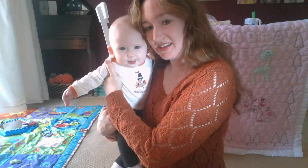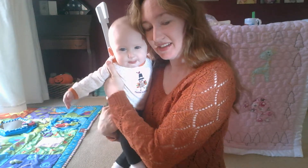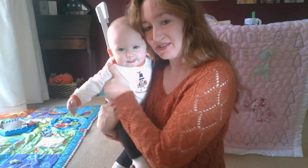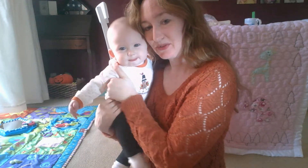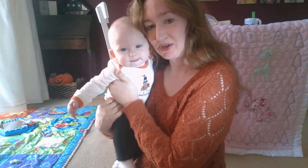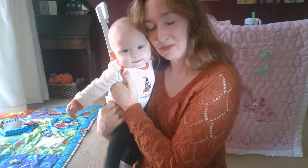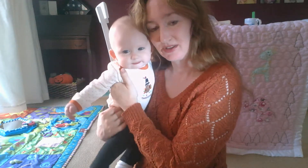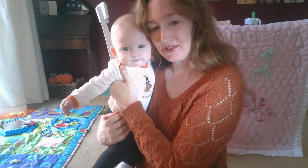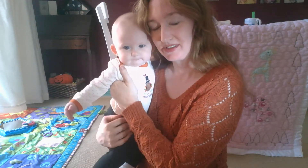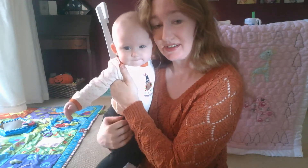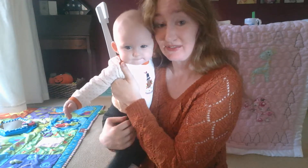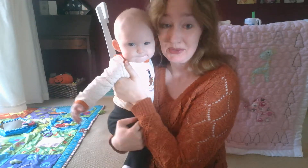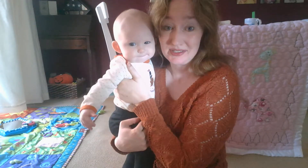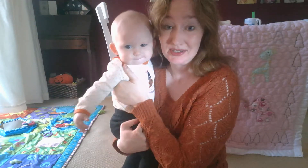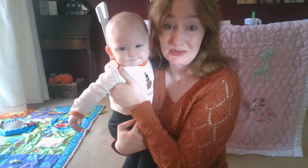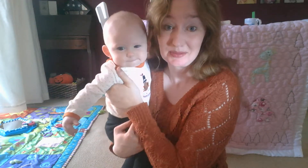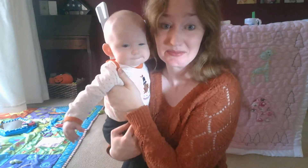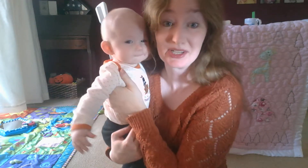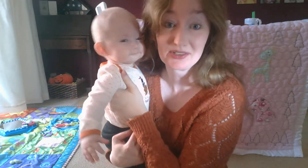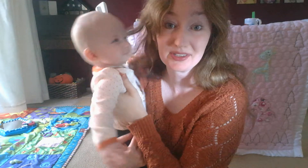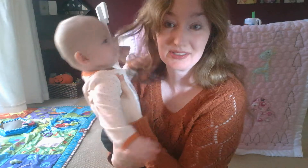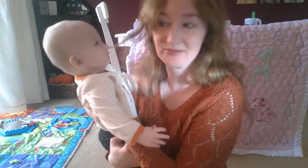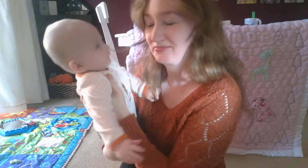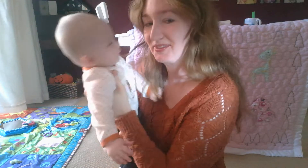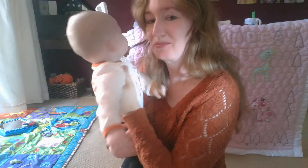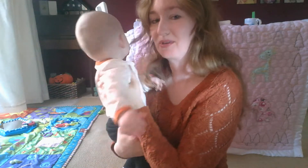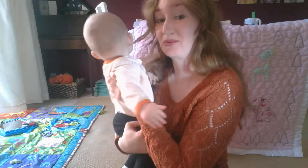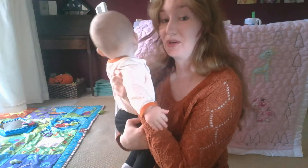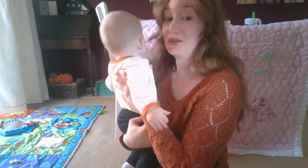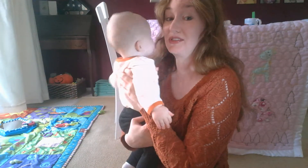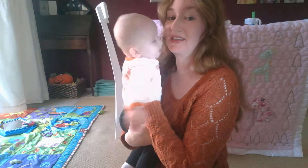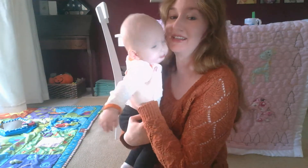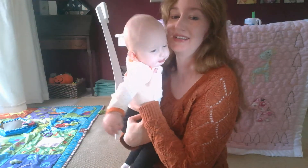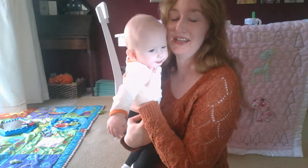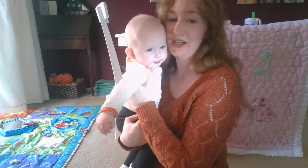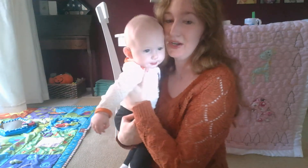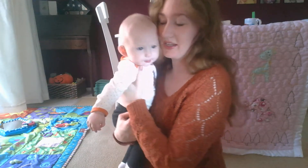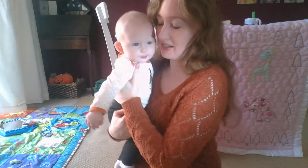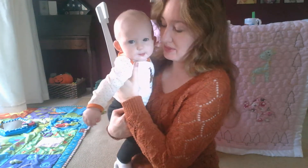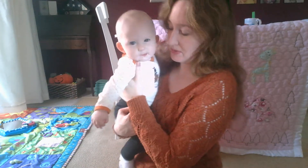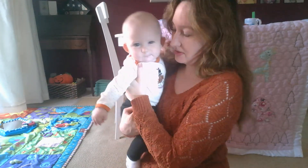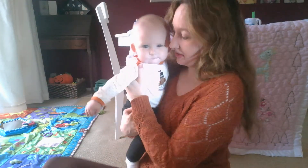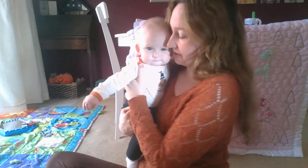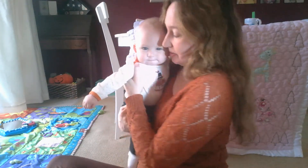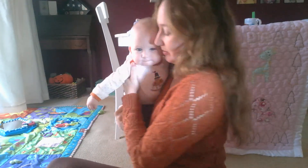And she's wearing her My First Thanksgiving onesie. I just wanted to make sure that you properly appreciated that. Okay, I'm going to put you down on your playmat,